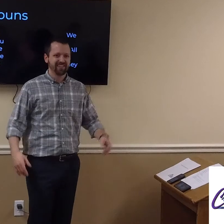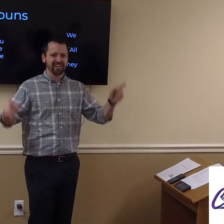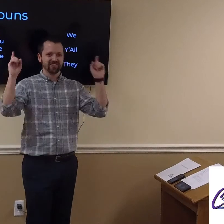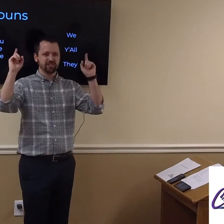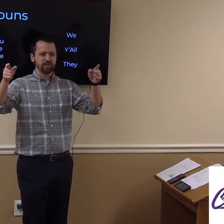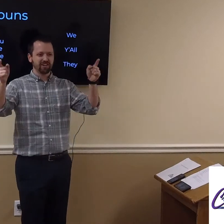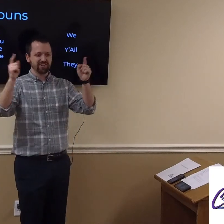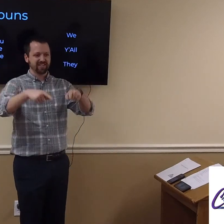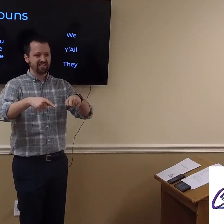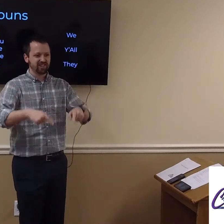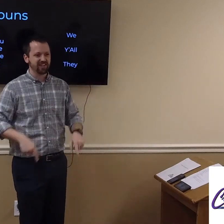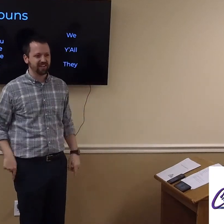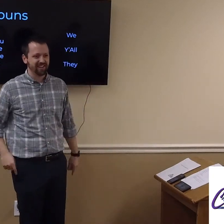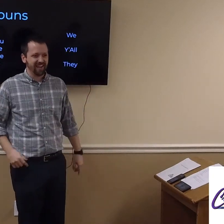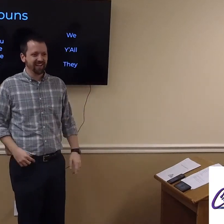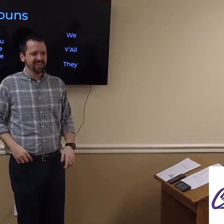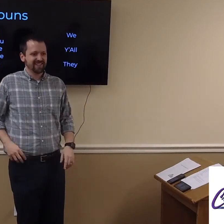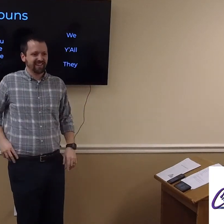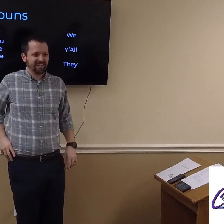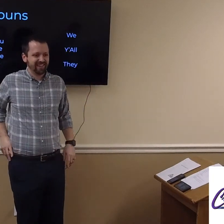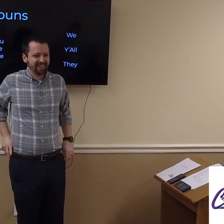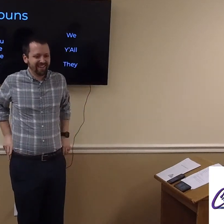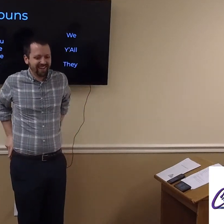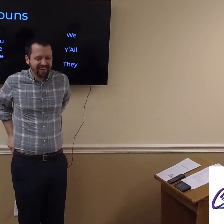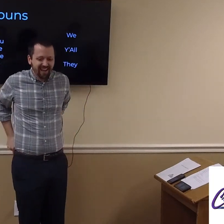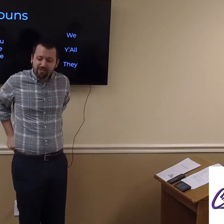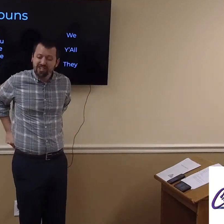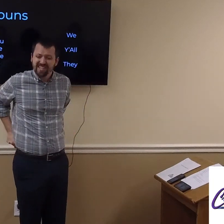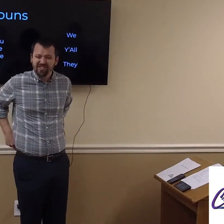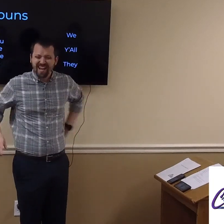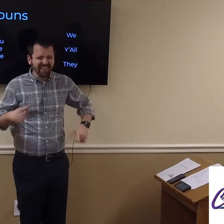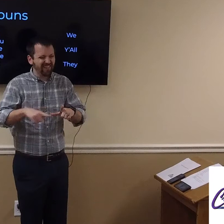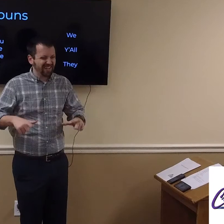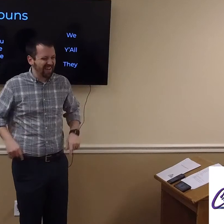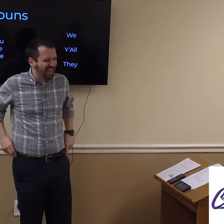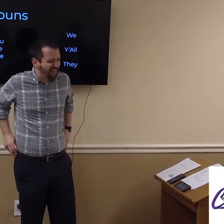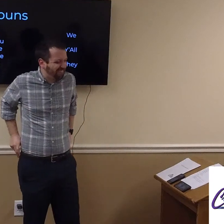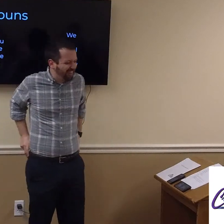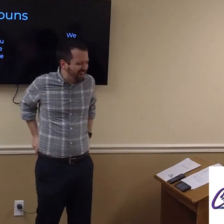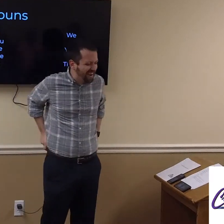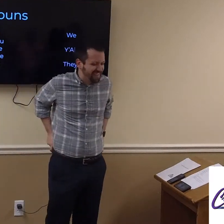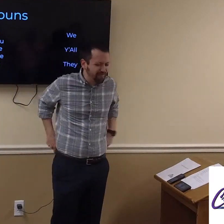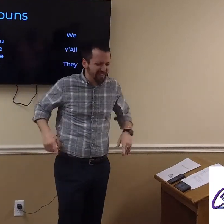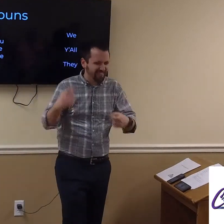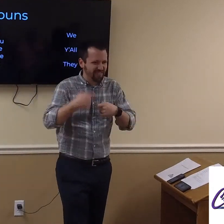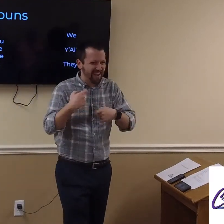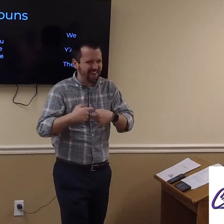got two speakers and a teacher, and yeah. So I'm just gonna stick with sign language. Yeah. When it comes to Spanish. Why